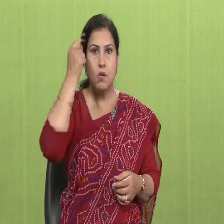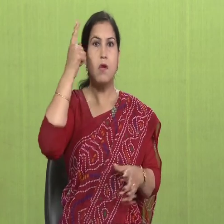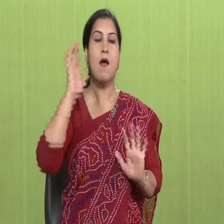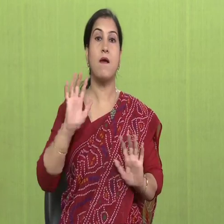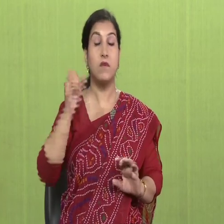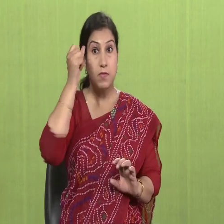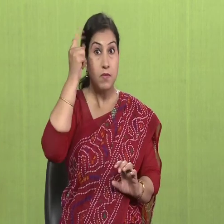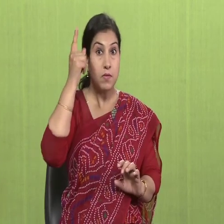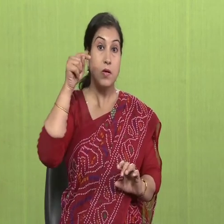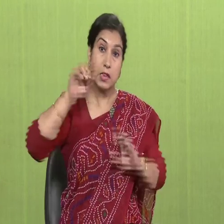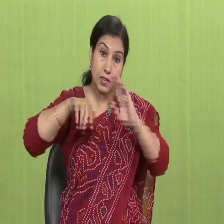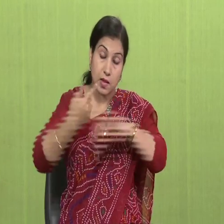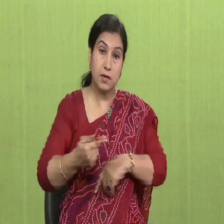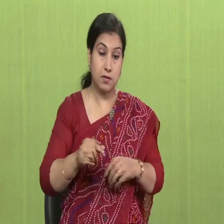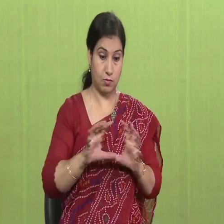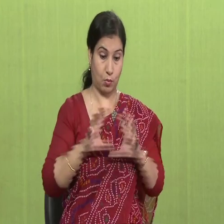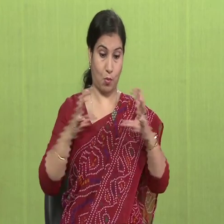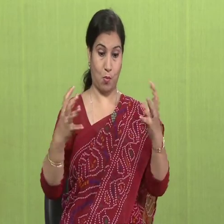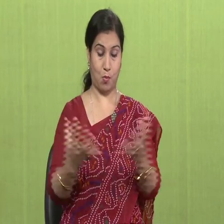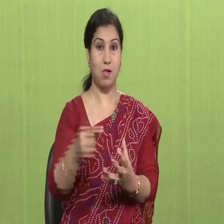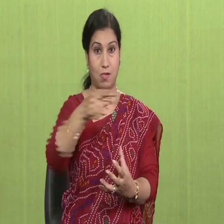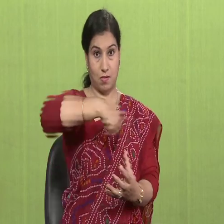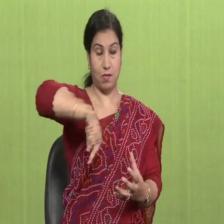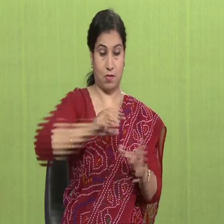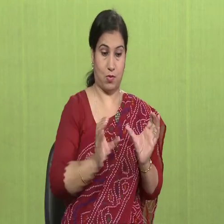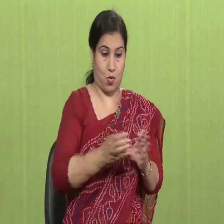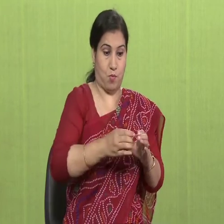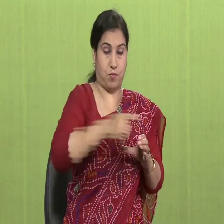to proclaim the year 2010